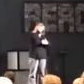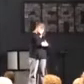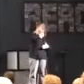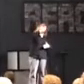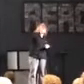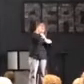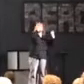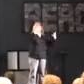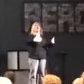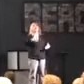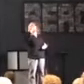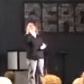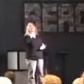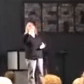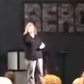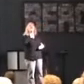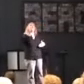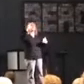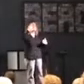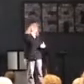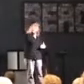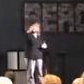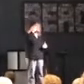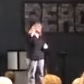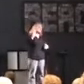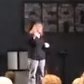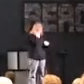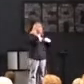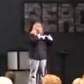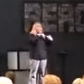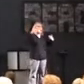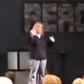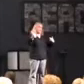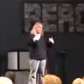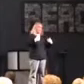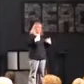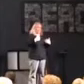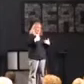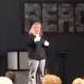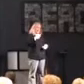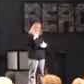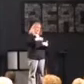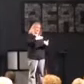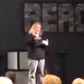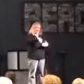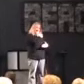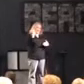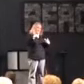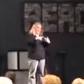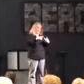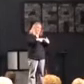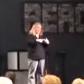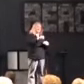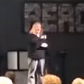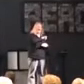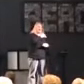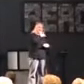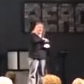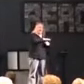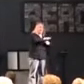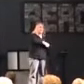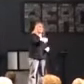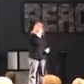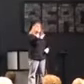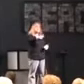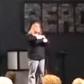my darling, oh my darling," or the one I will not try to sing, because that was bad enough.